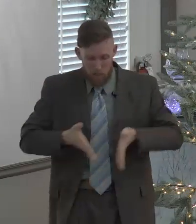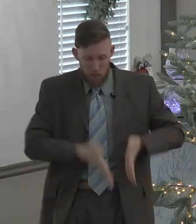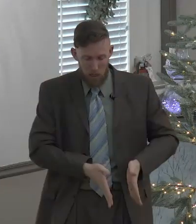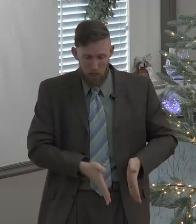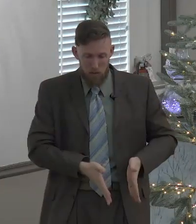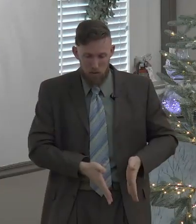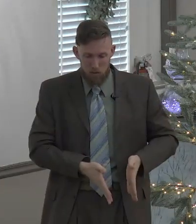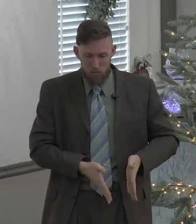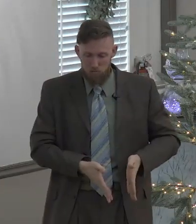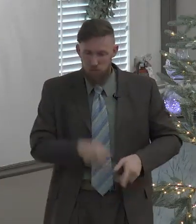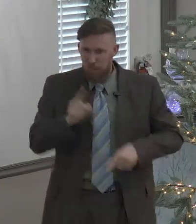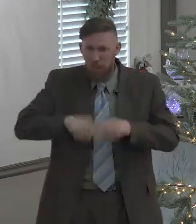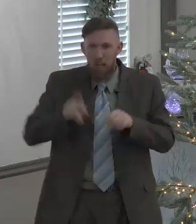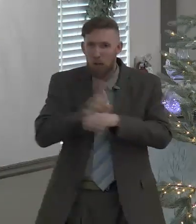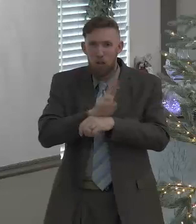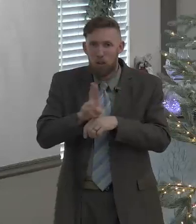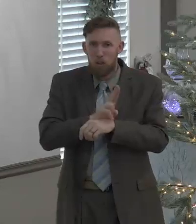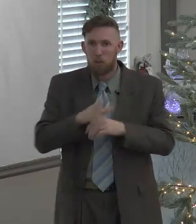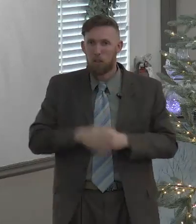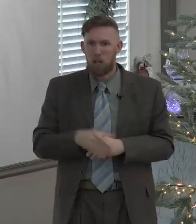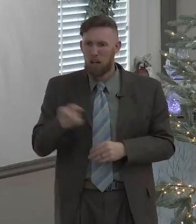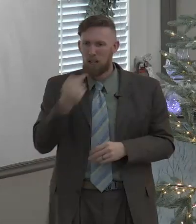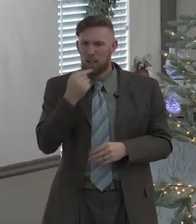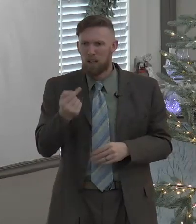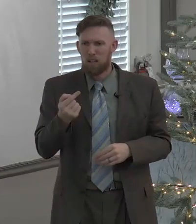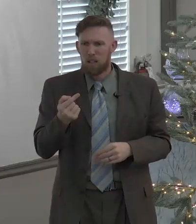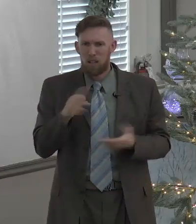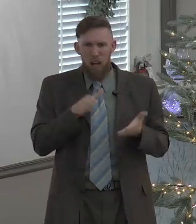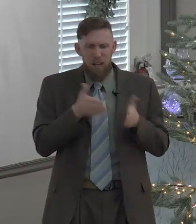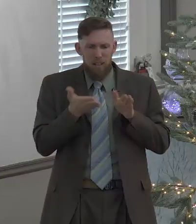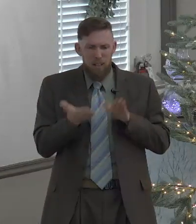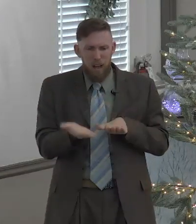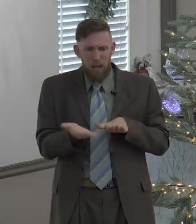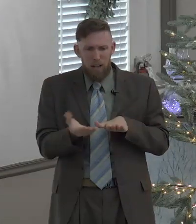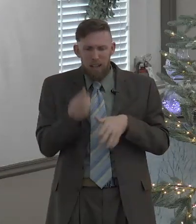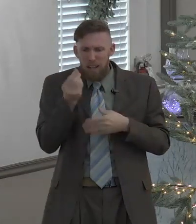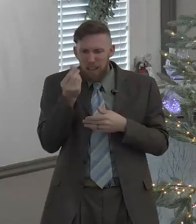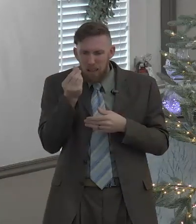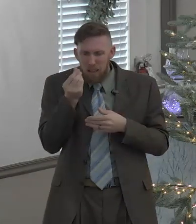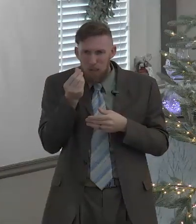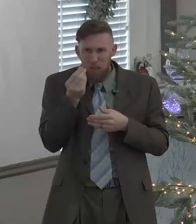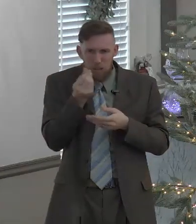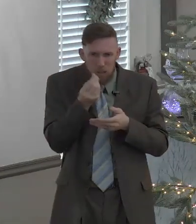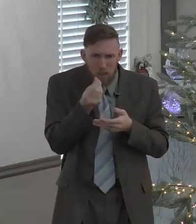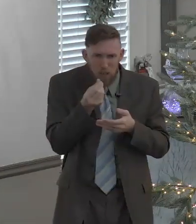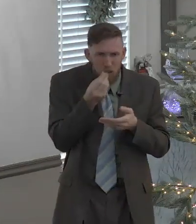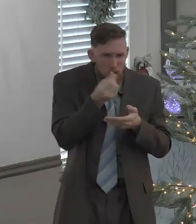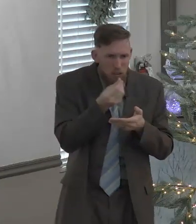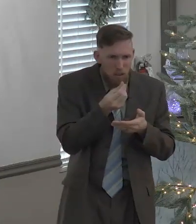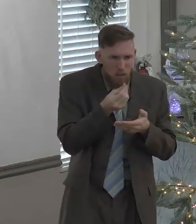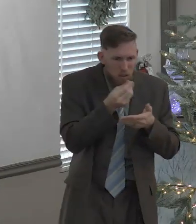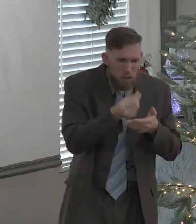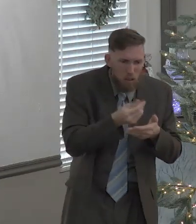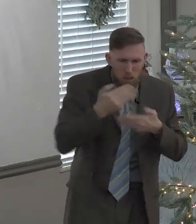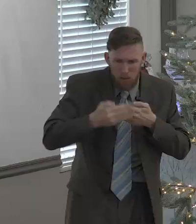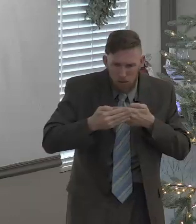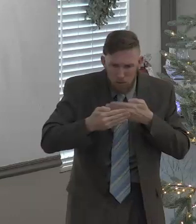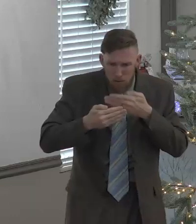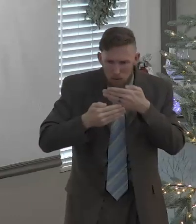his legs. He can't move his legs. It is just, he said, this dying one inch at a time is no good.